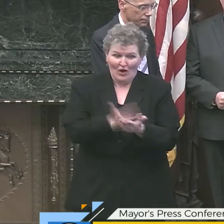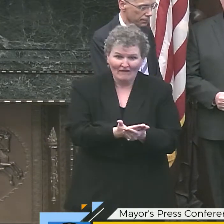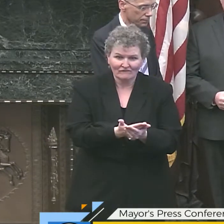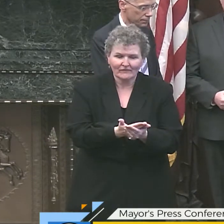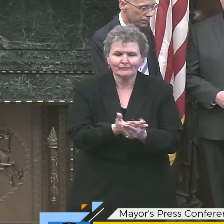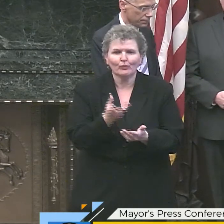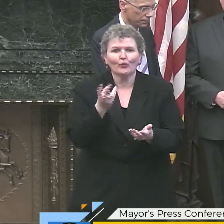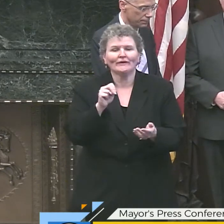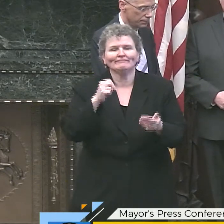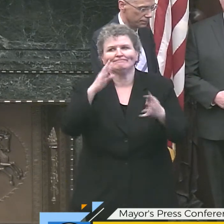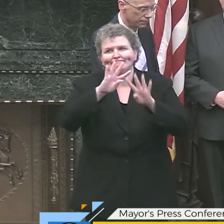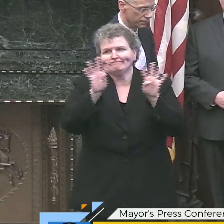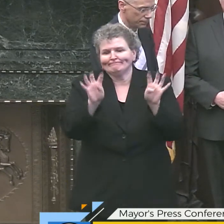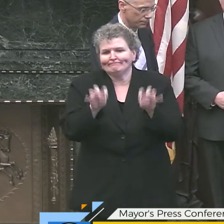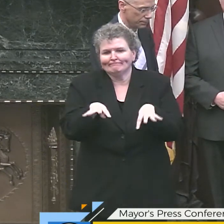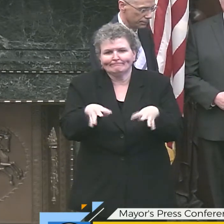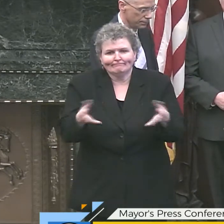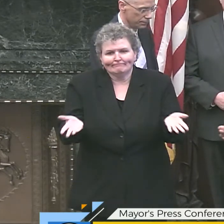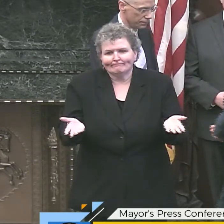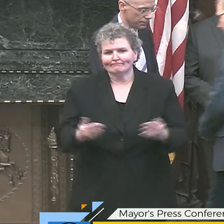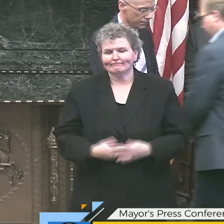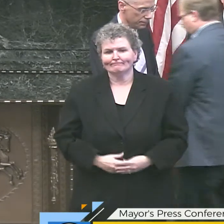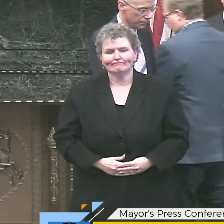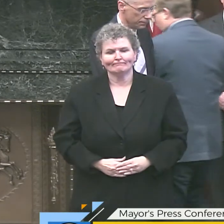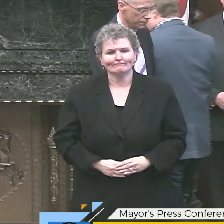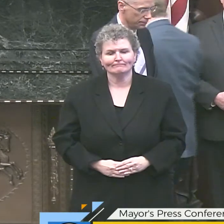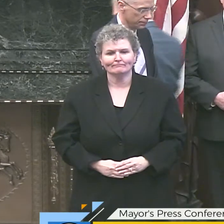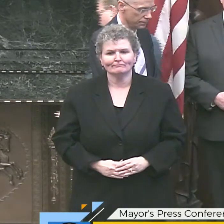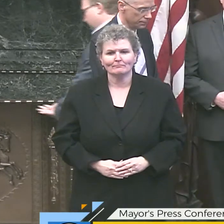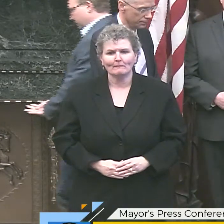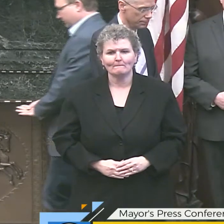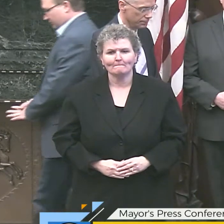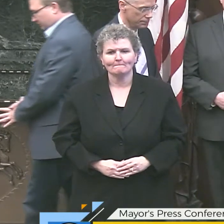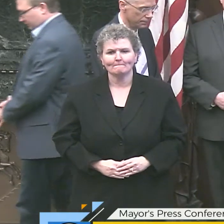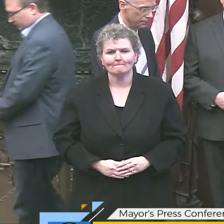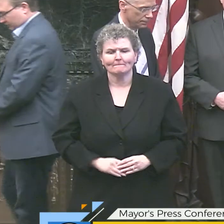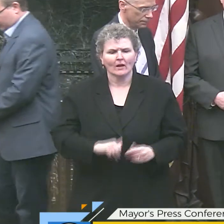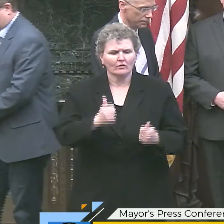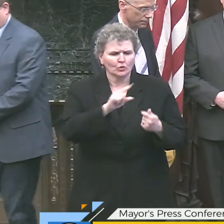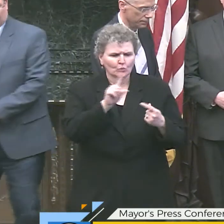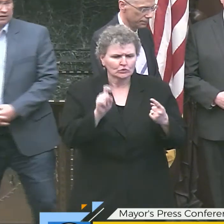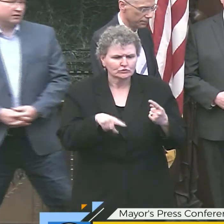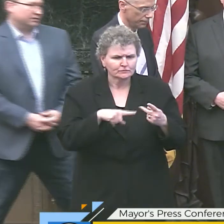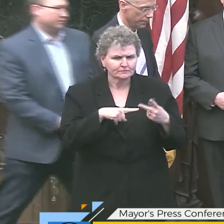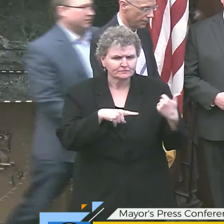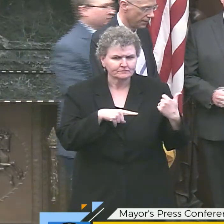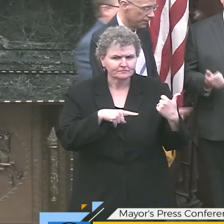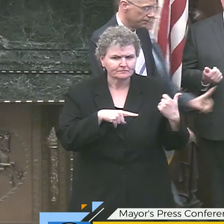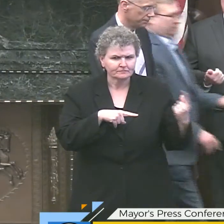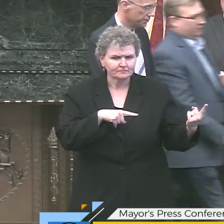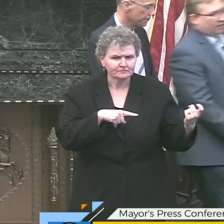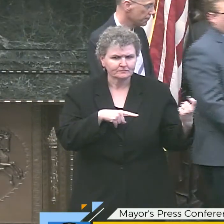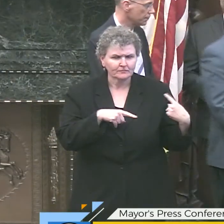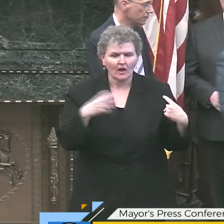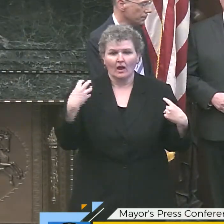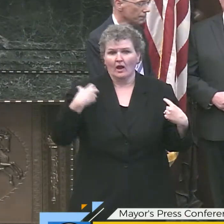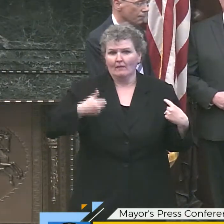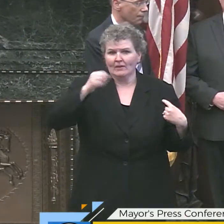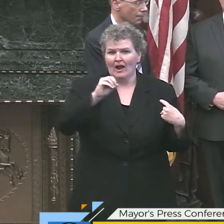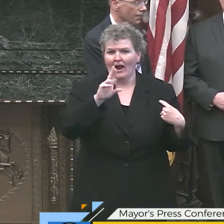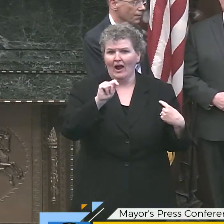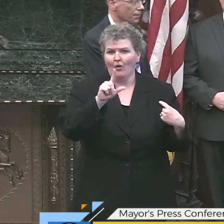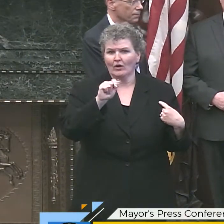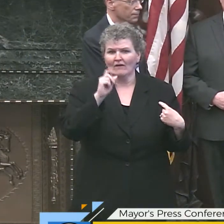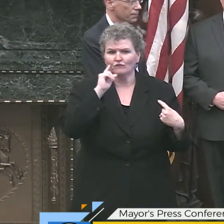still hasn't arrived, sounds like. Gotcha. If Commissioner Outlaw is there or the mayor, can you update